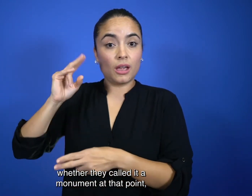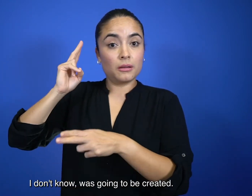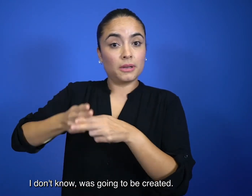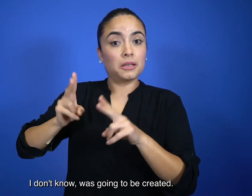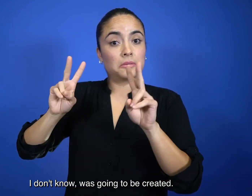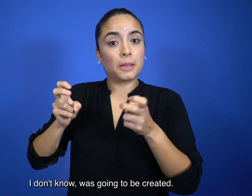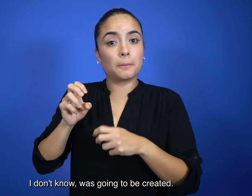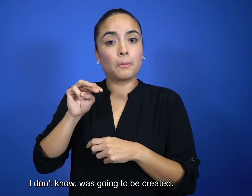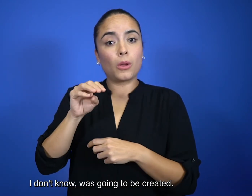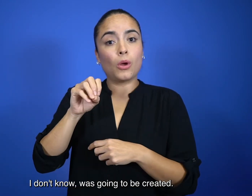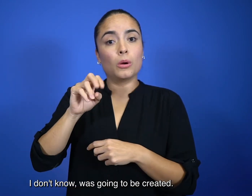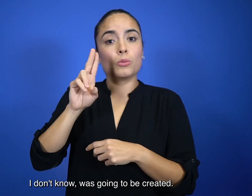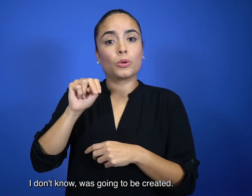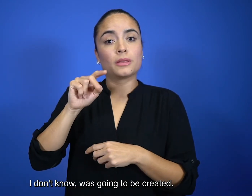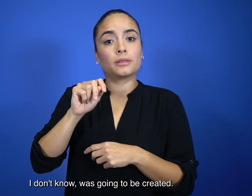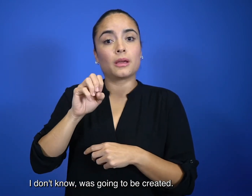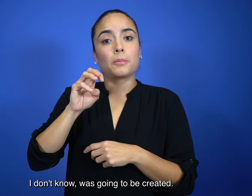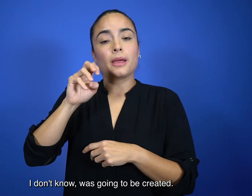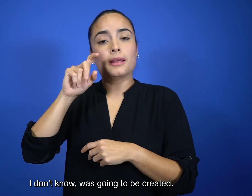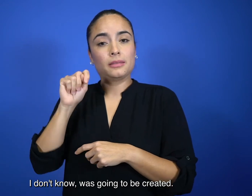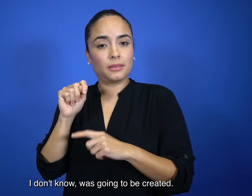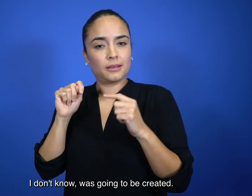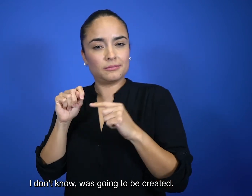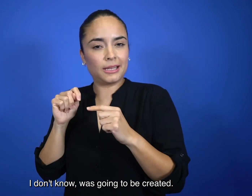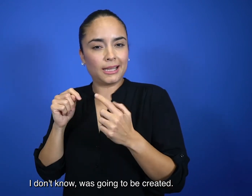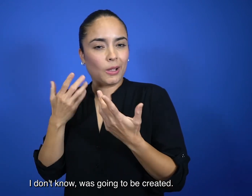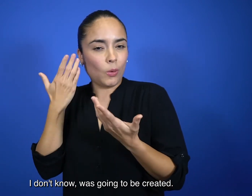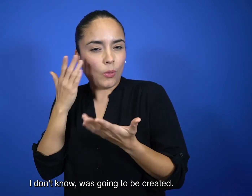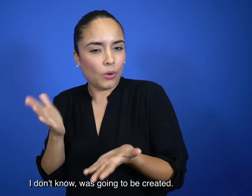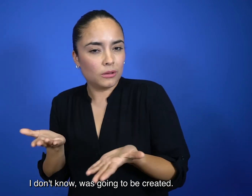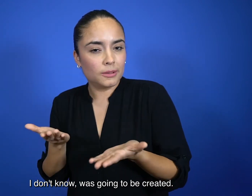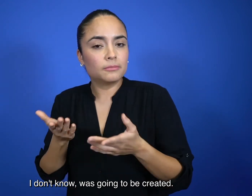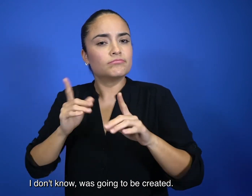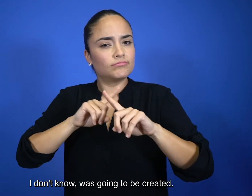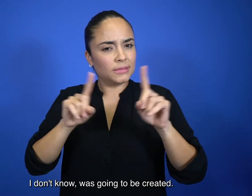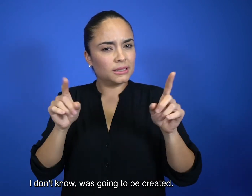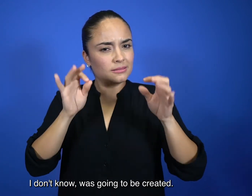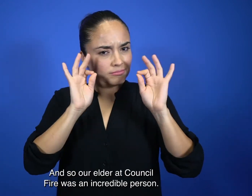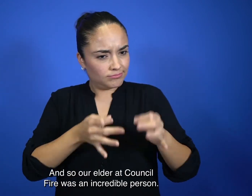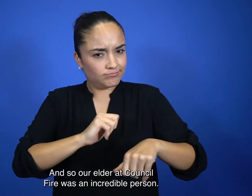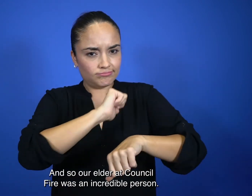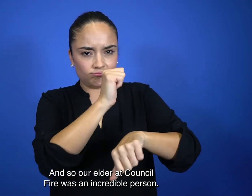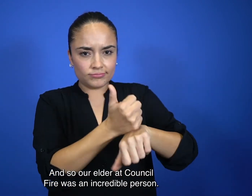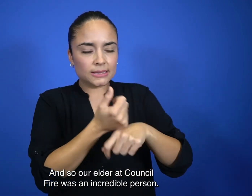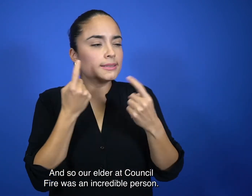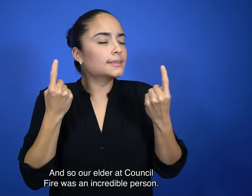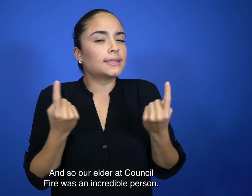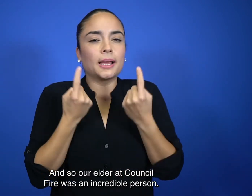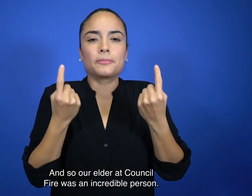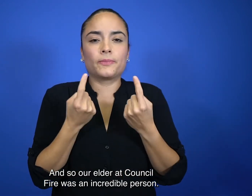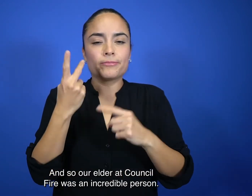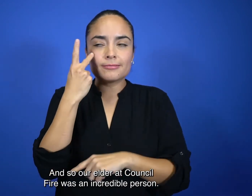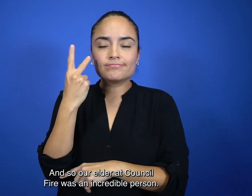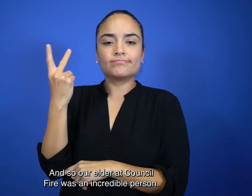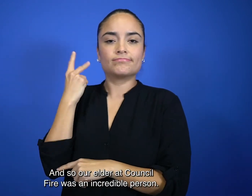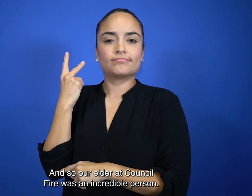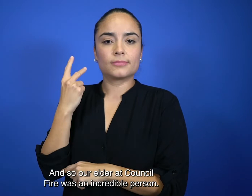I don't know, was going to be created. And so our elder at